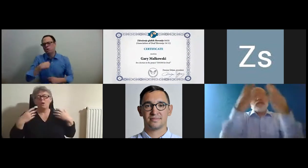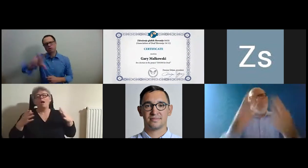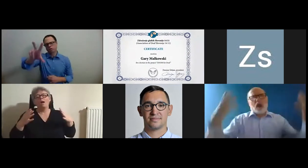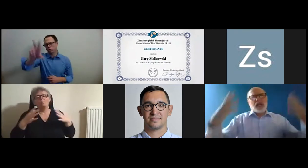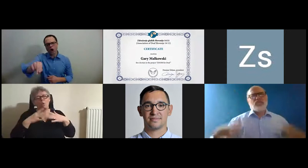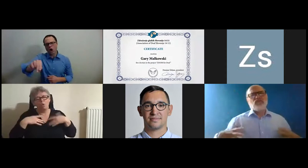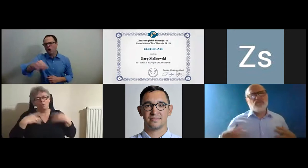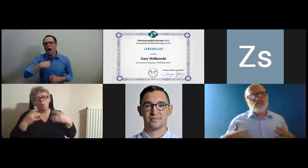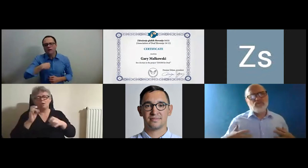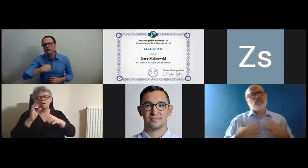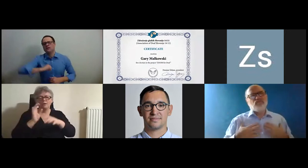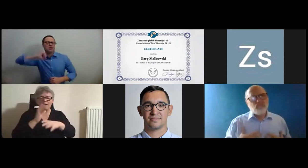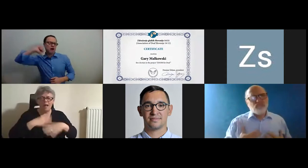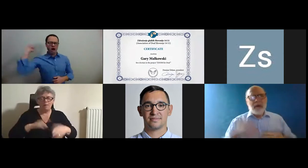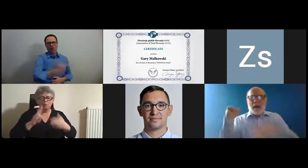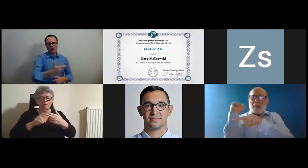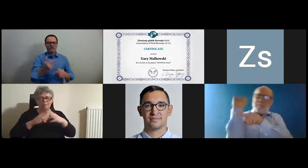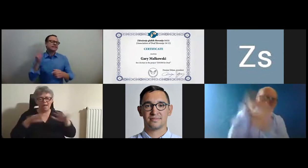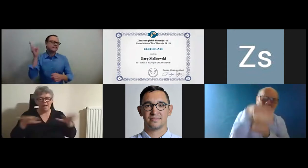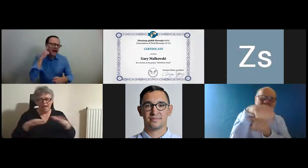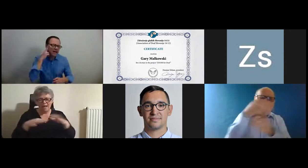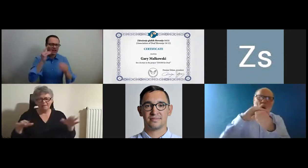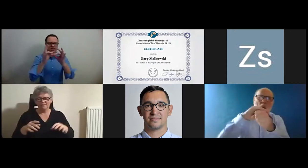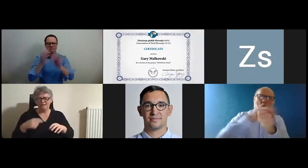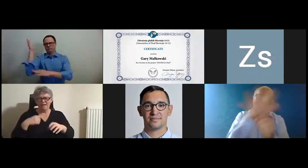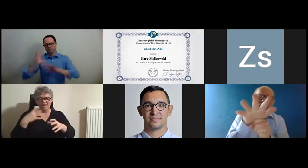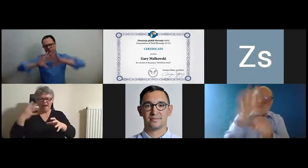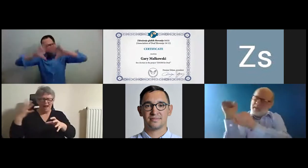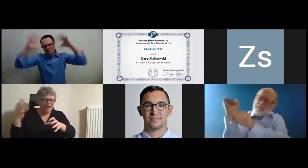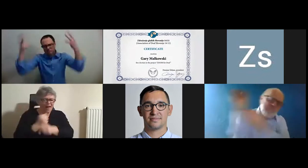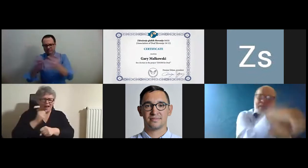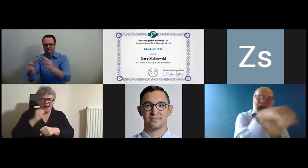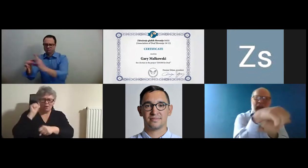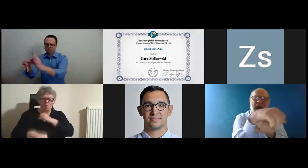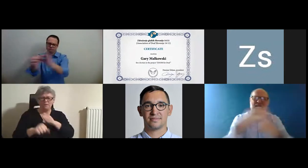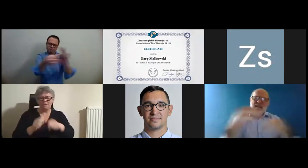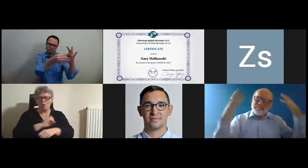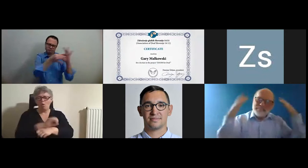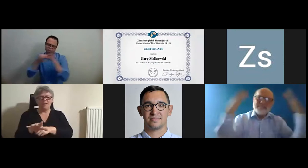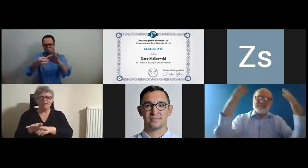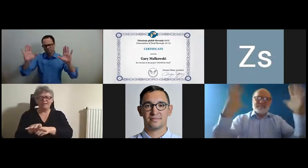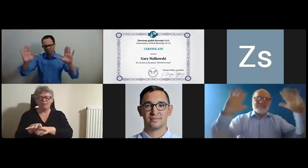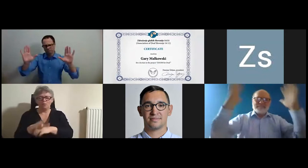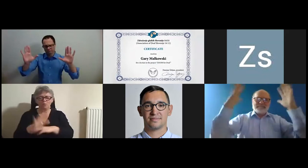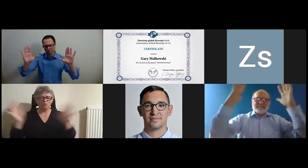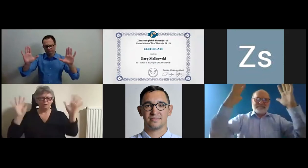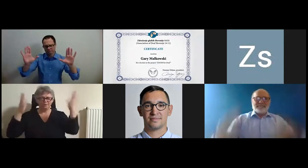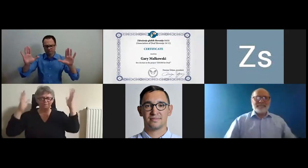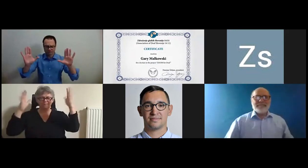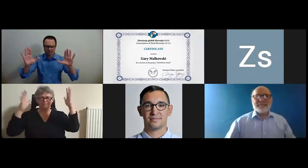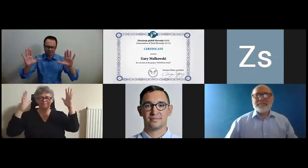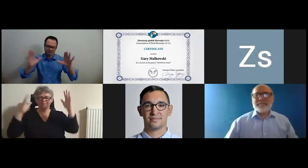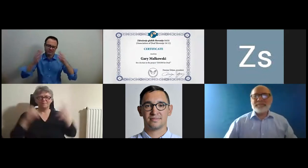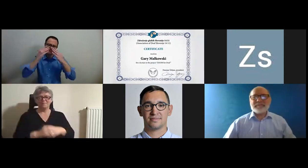happy. And thank you, Gary. You all. And not just me, all of us, deaf presenters,